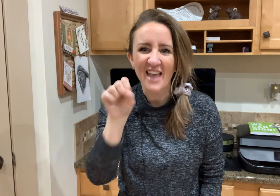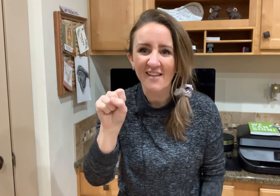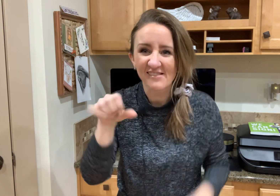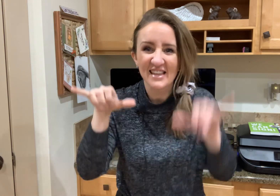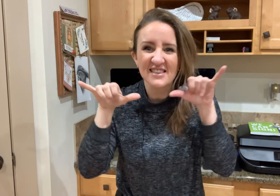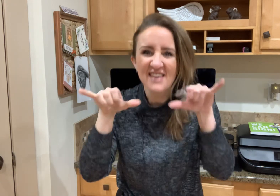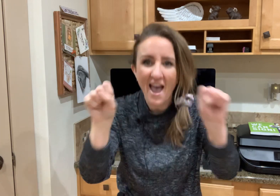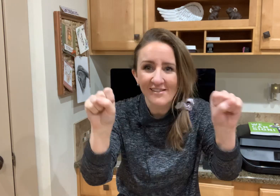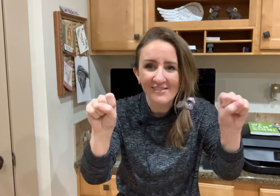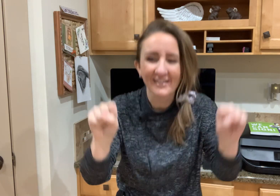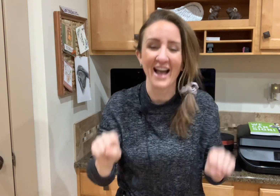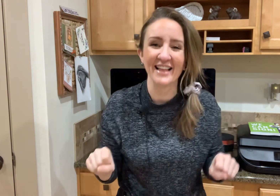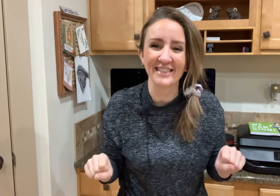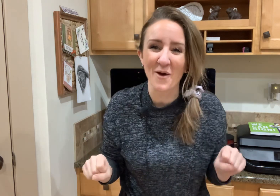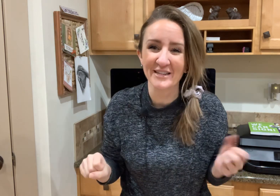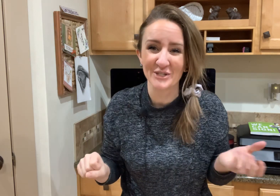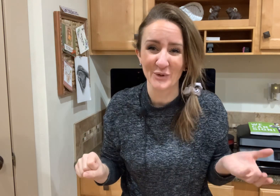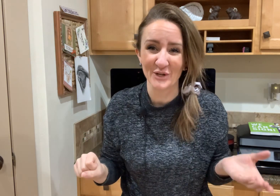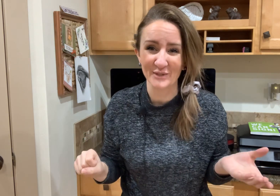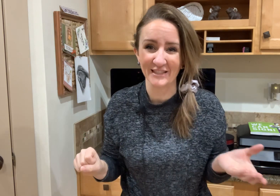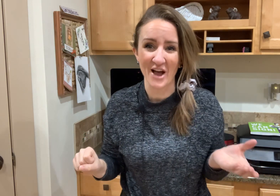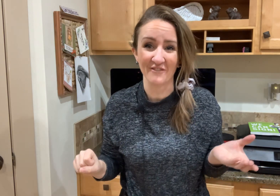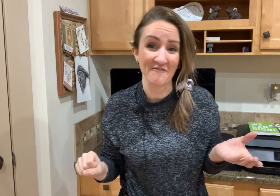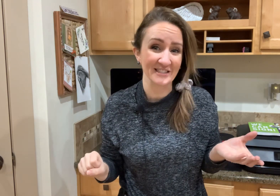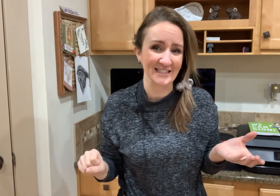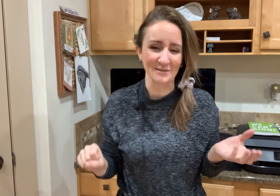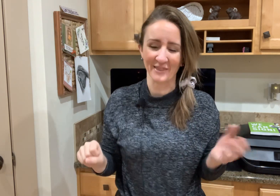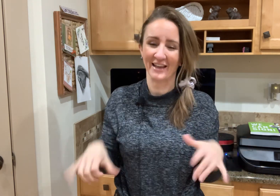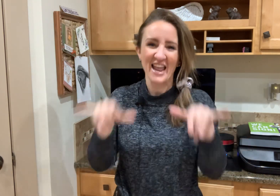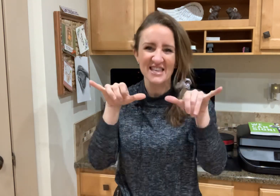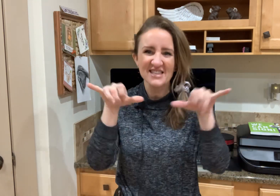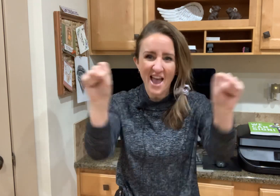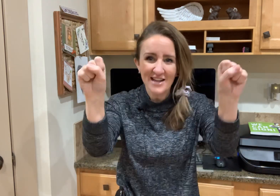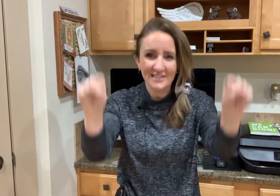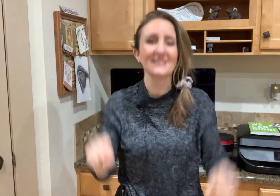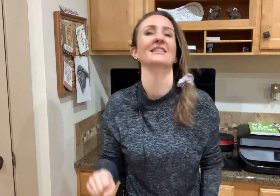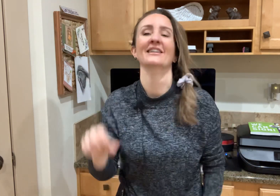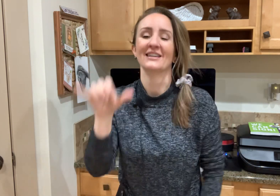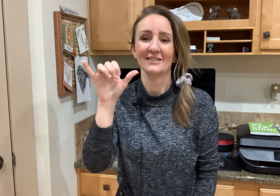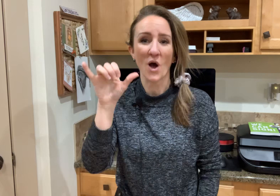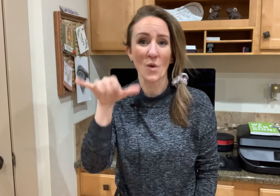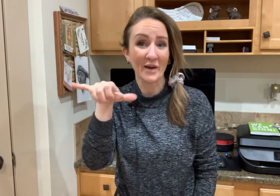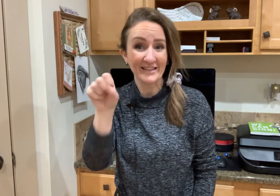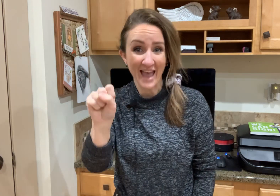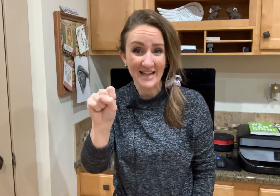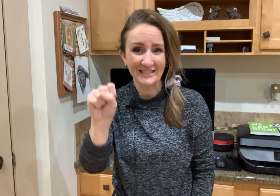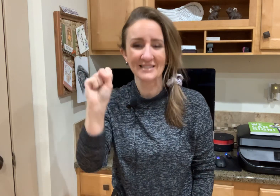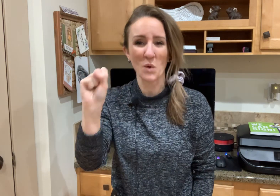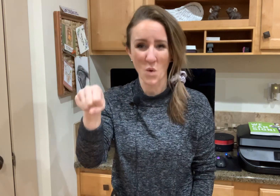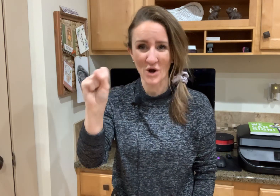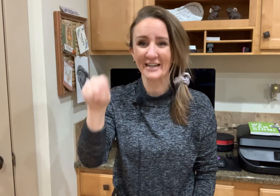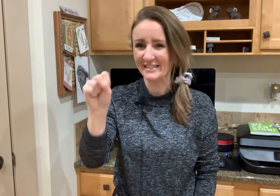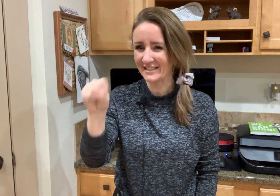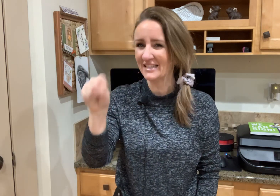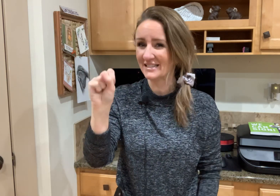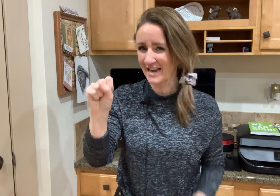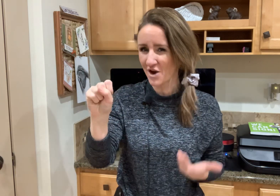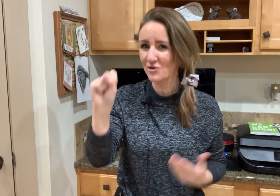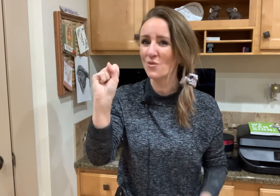yes, yes. I like that one because you can use a lot of emphasis with it. Yes. So yes, or the standard